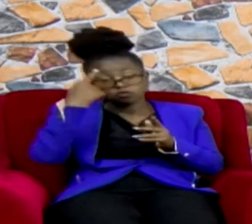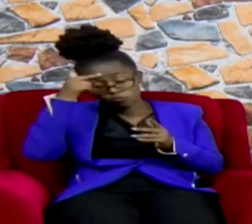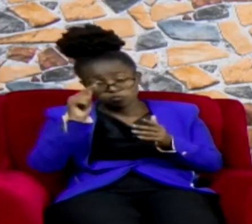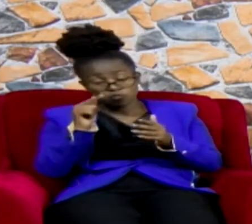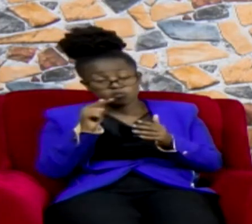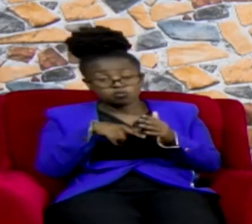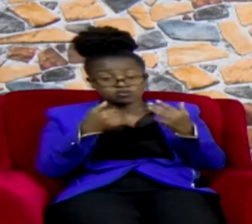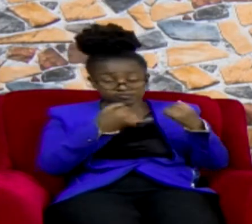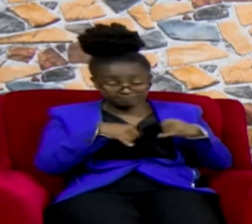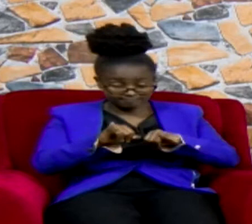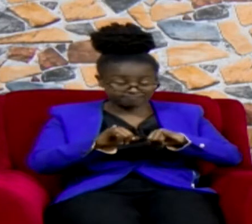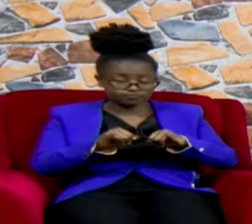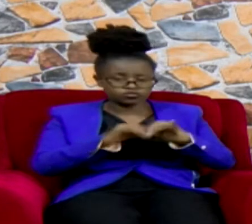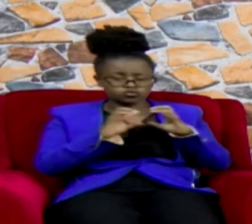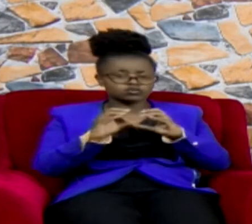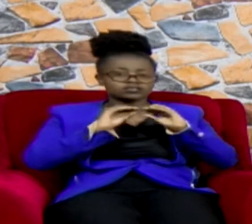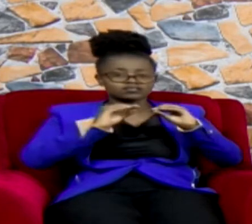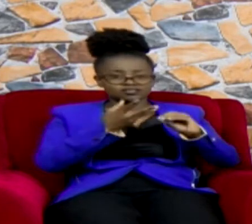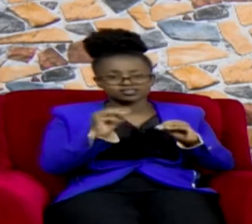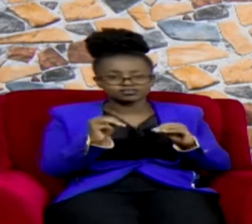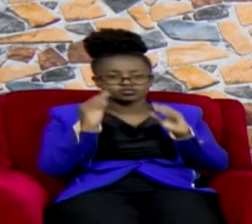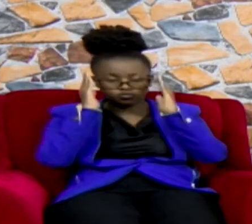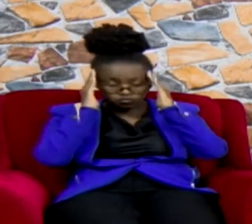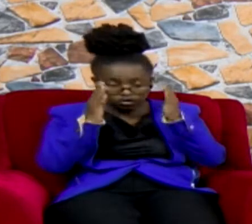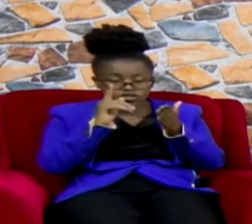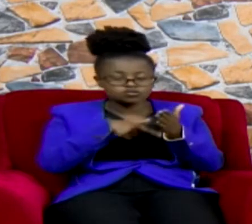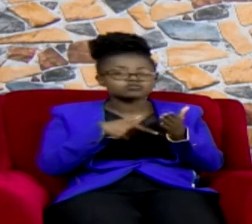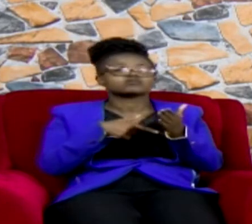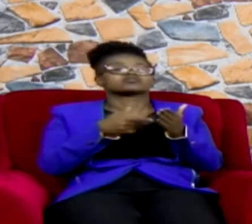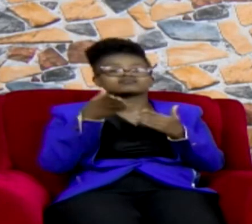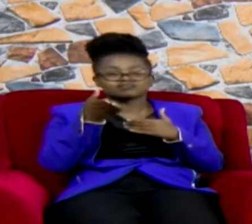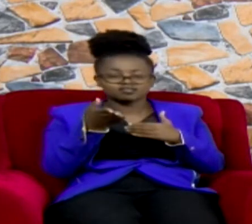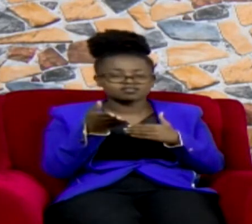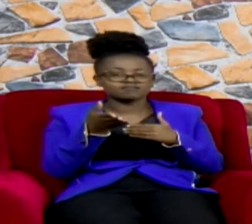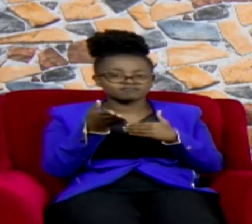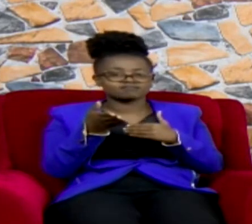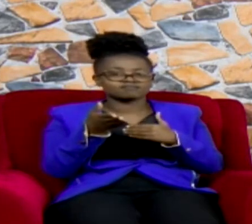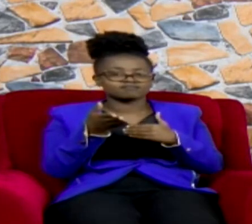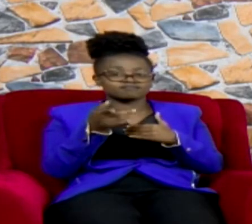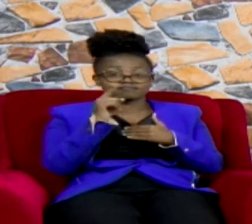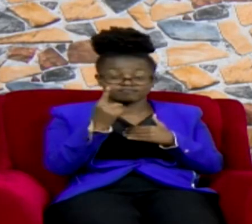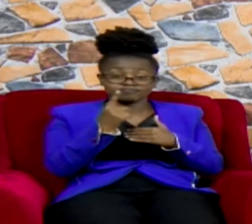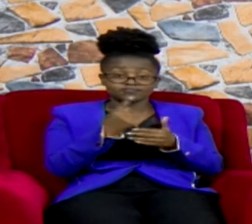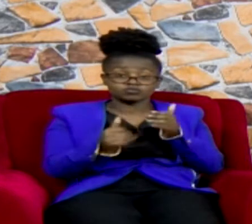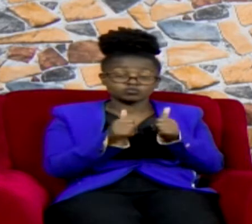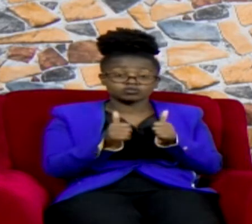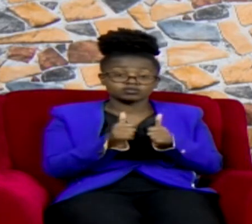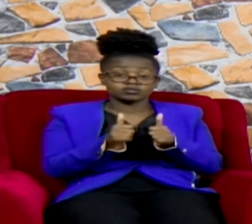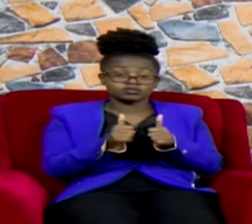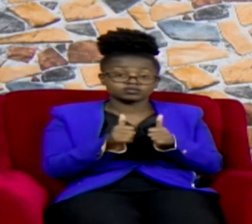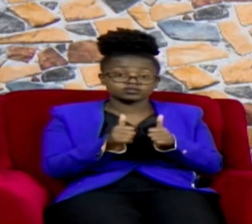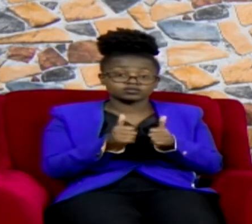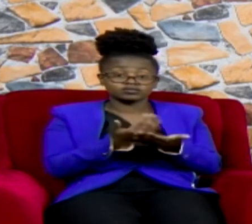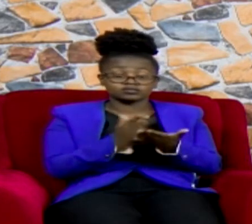we're trying to do is to teach them to focus on what is present. Is present. And this one thing whereby, especially